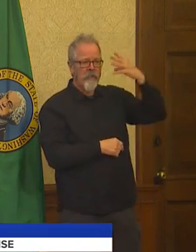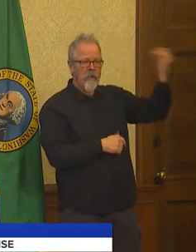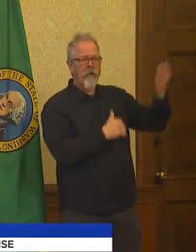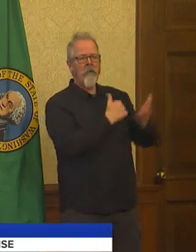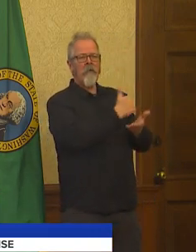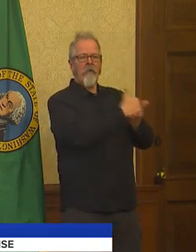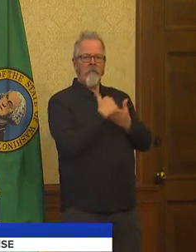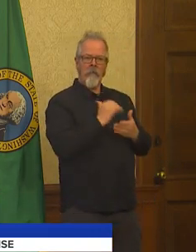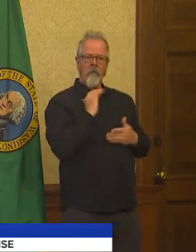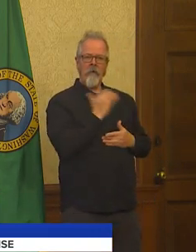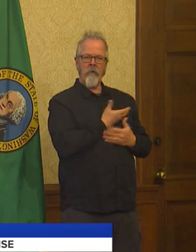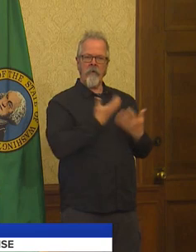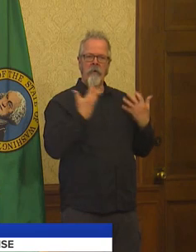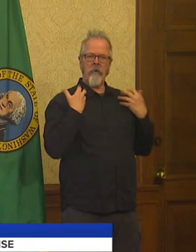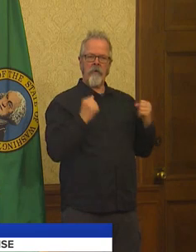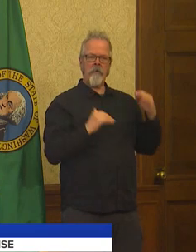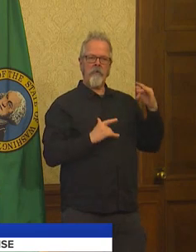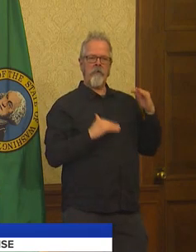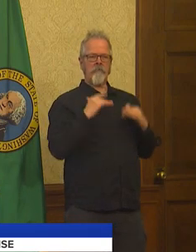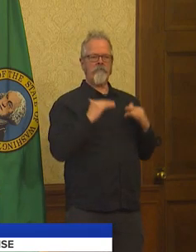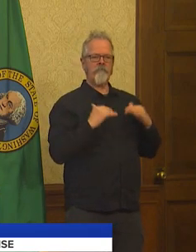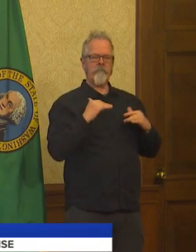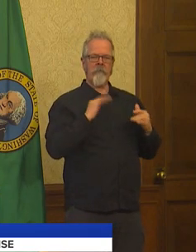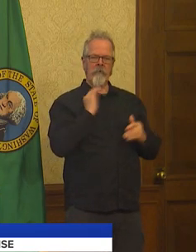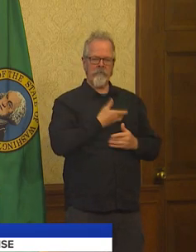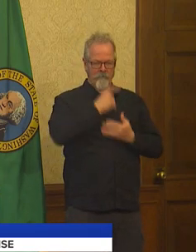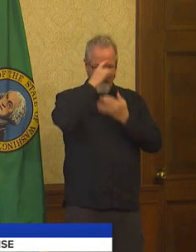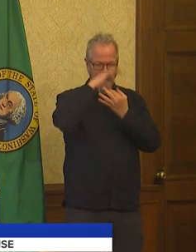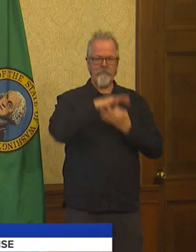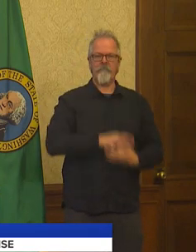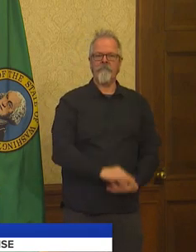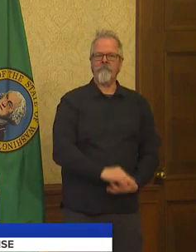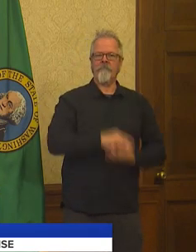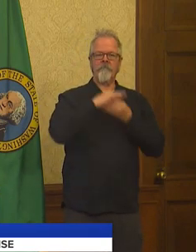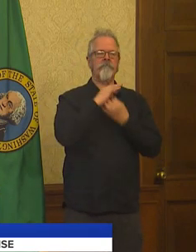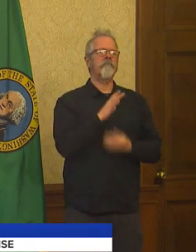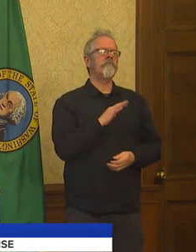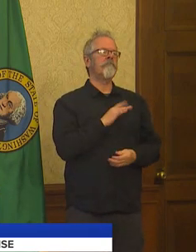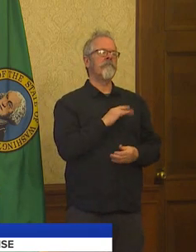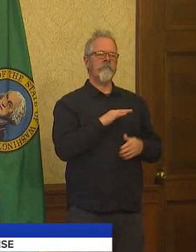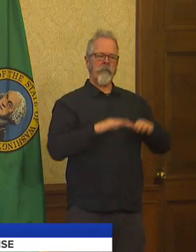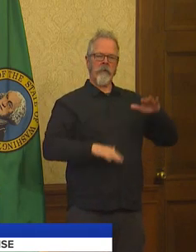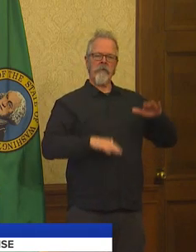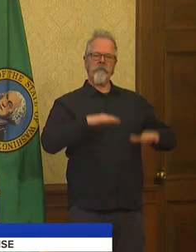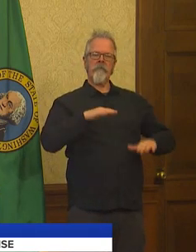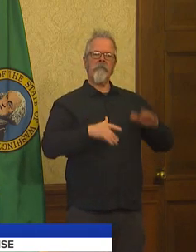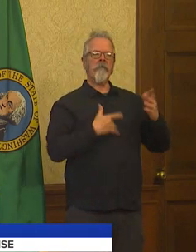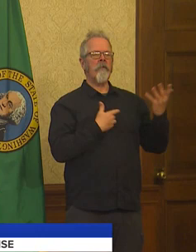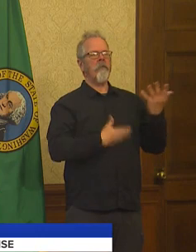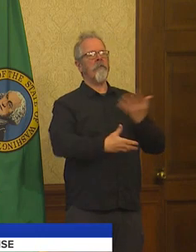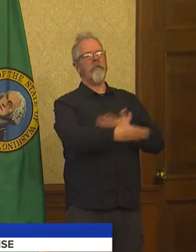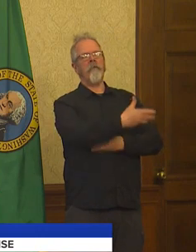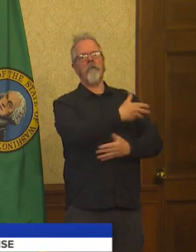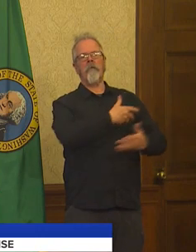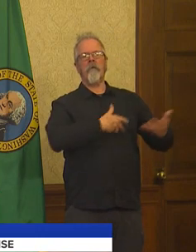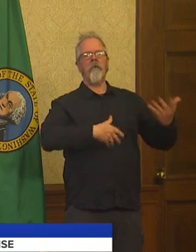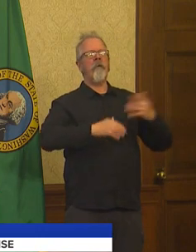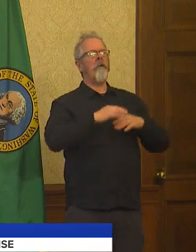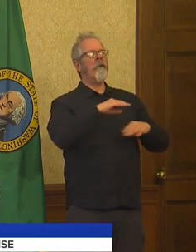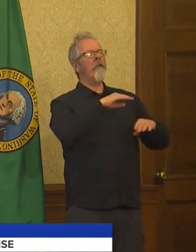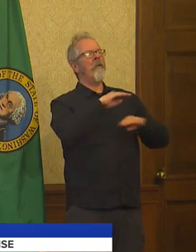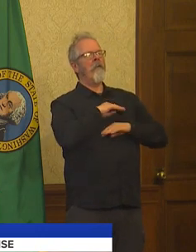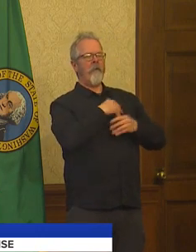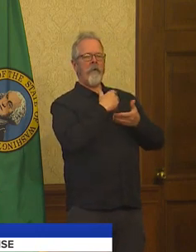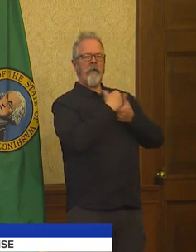to reconnect with nature, reduce some of the stresses of being confined in our homes, and instill a little sense of